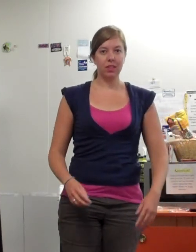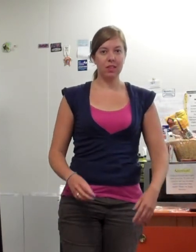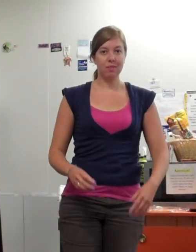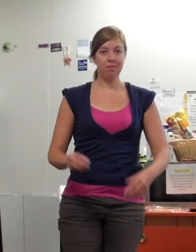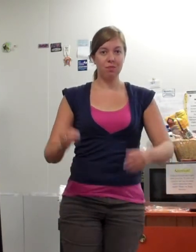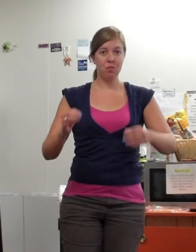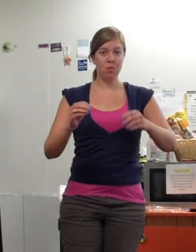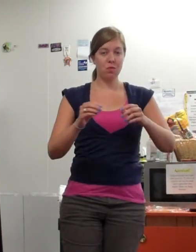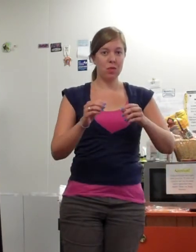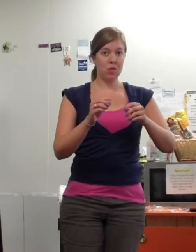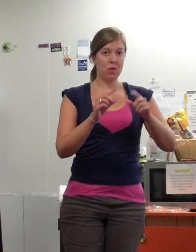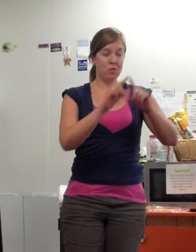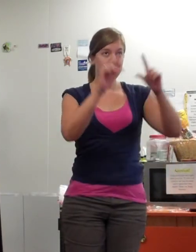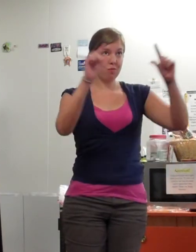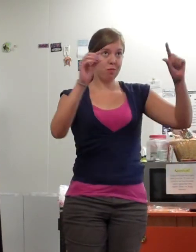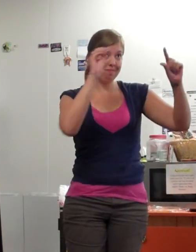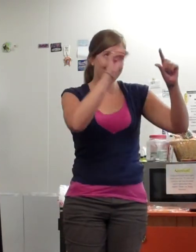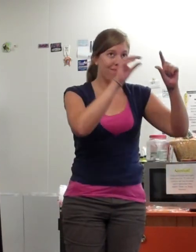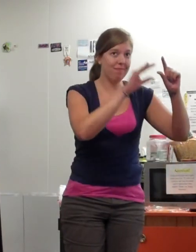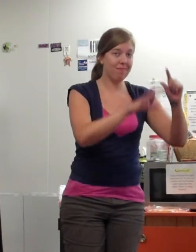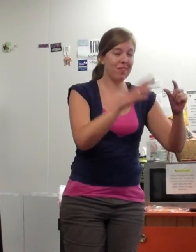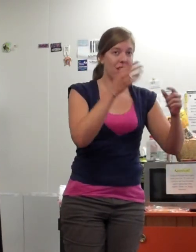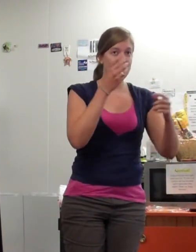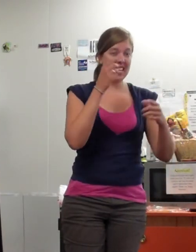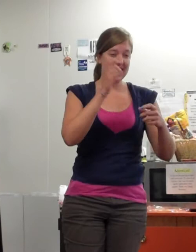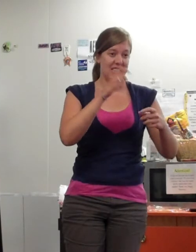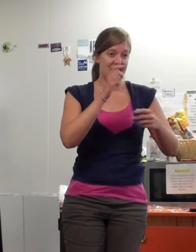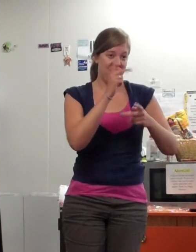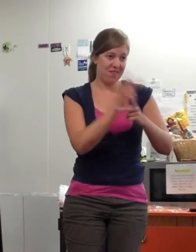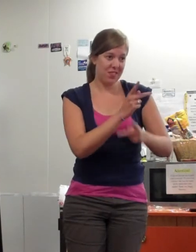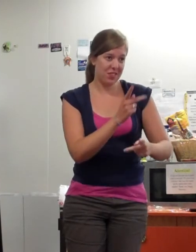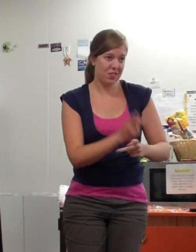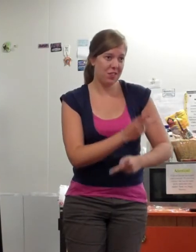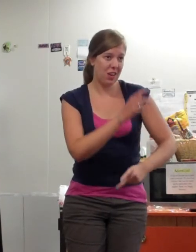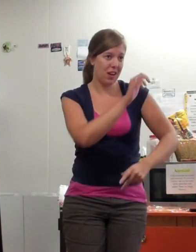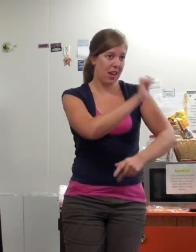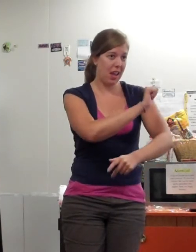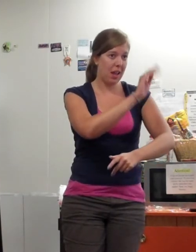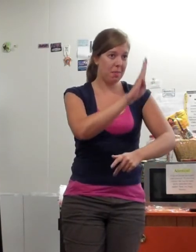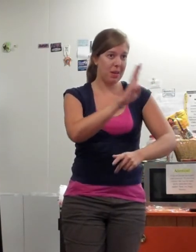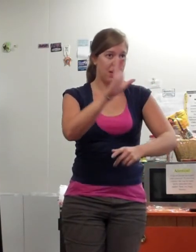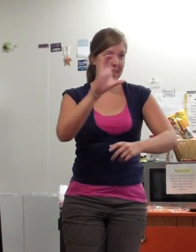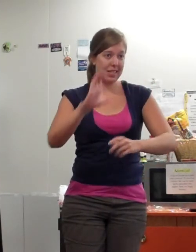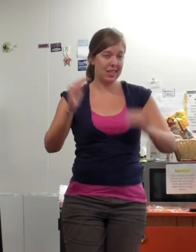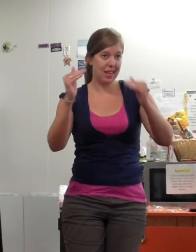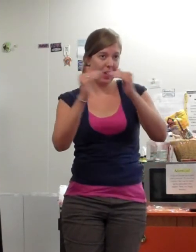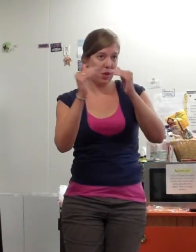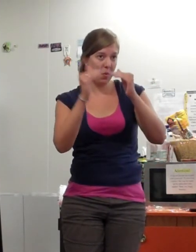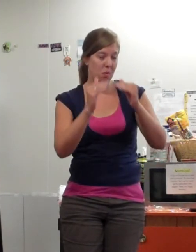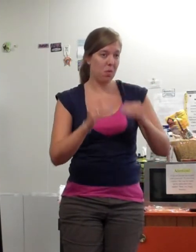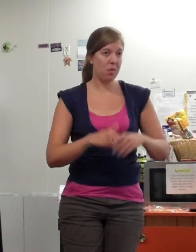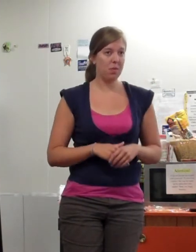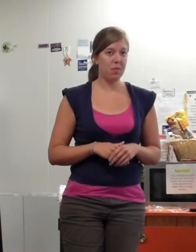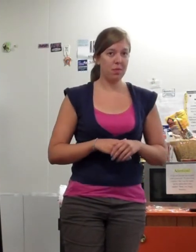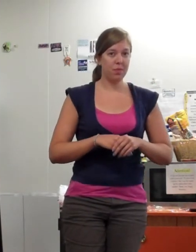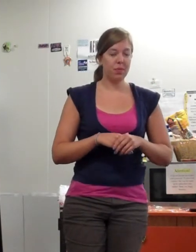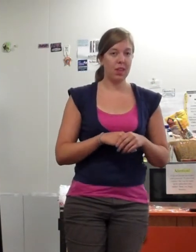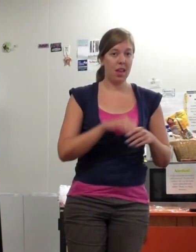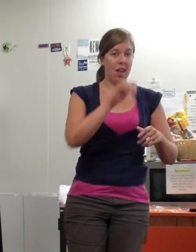into this formula, first I need to find out what a, b, and c are. They're the coefficients. A is what's the coefficient